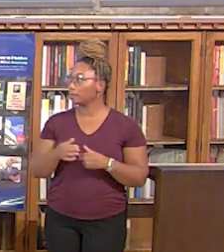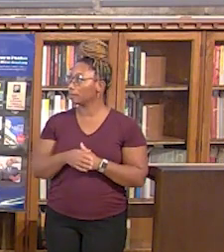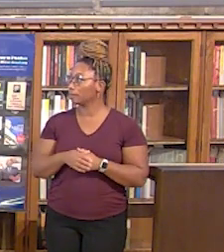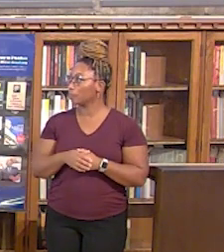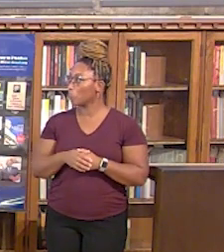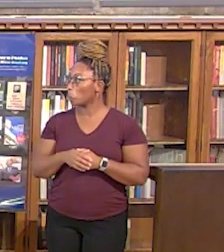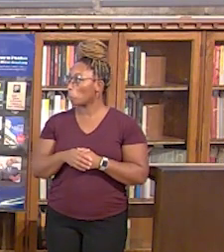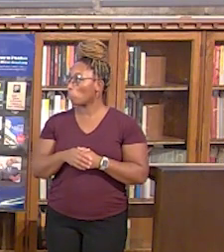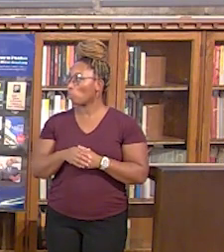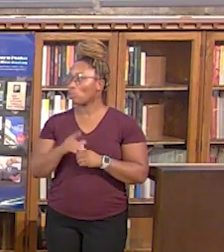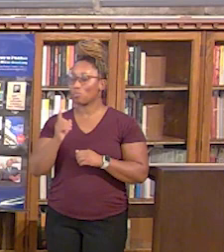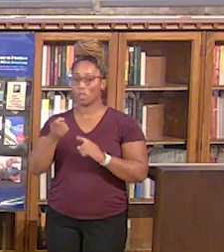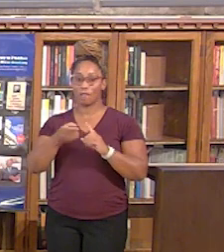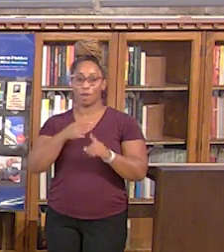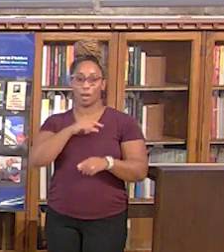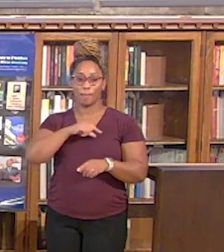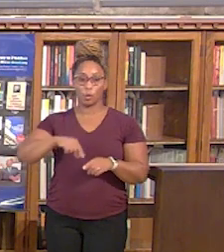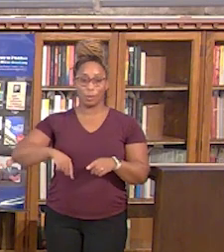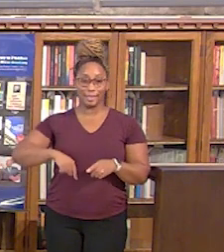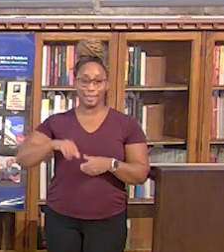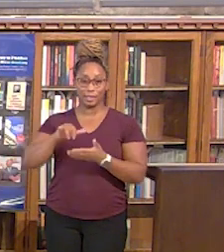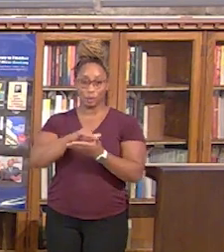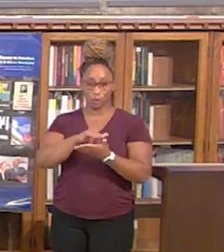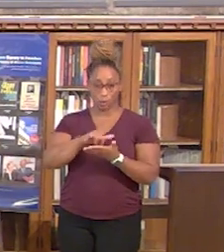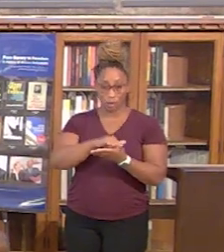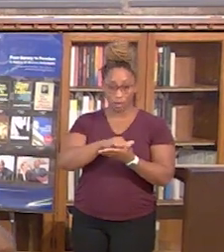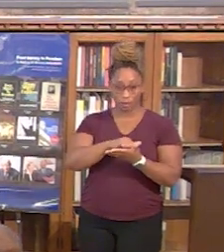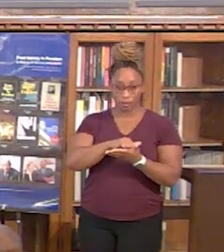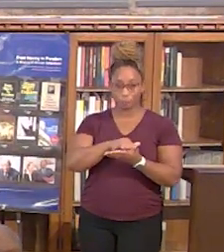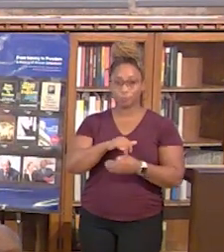she is a native of Queens New